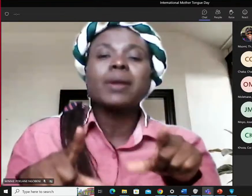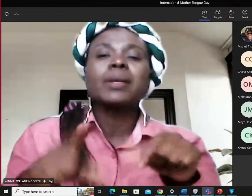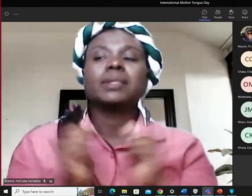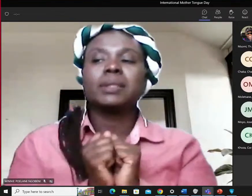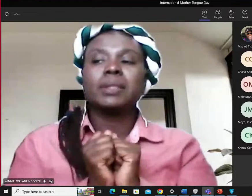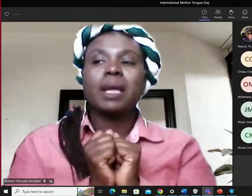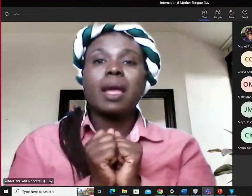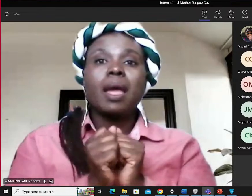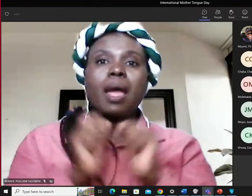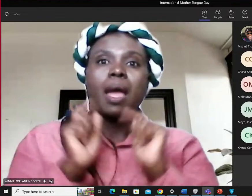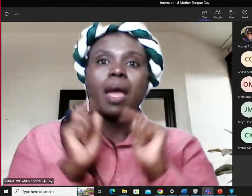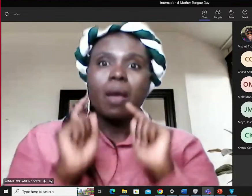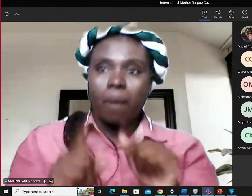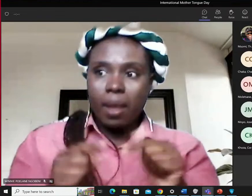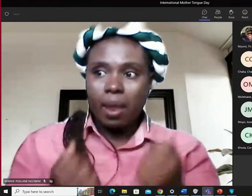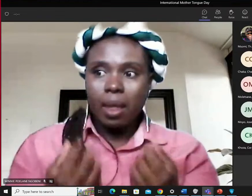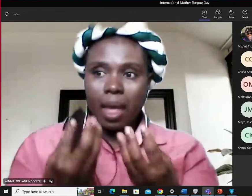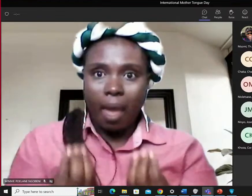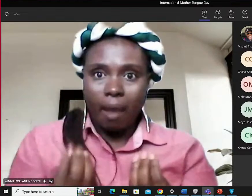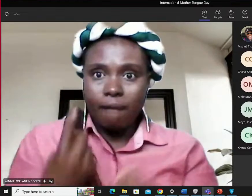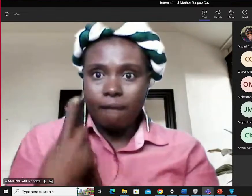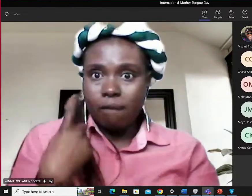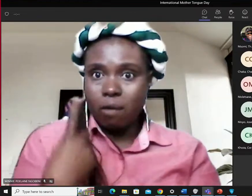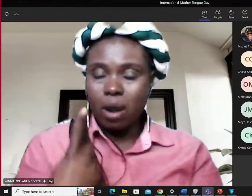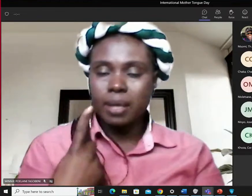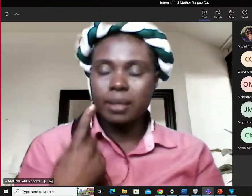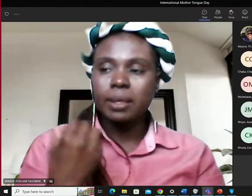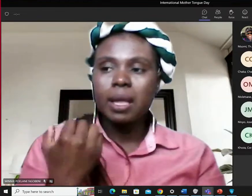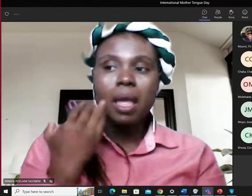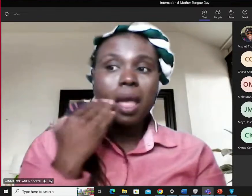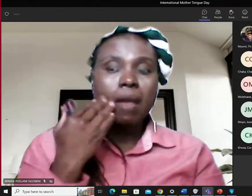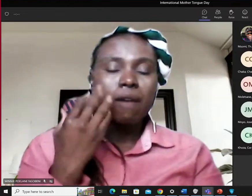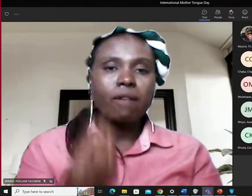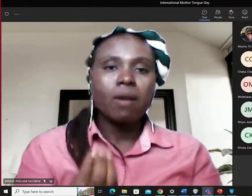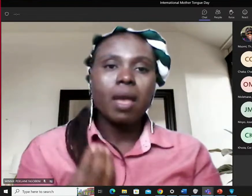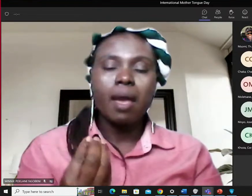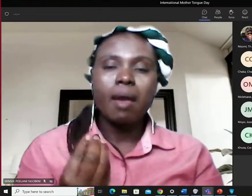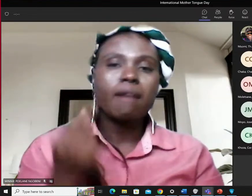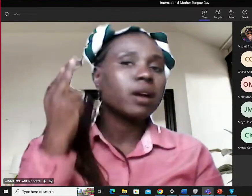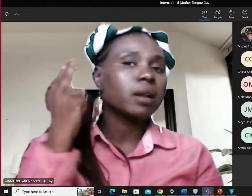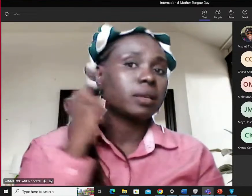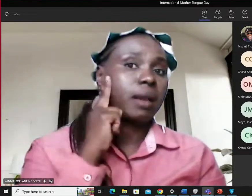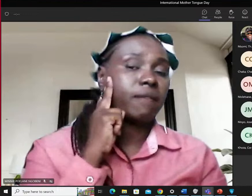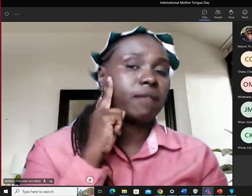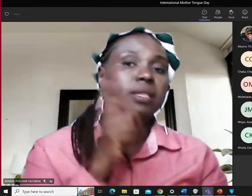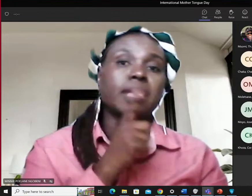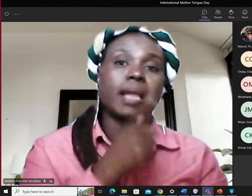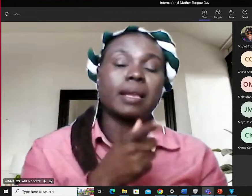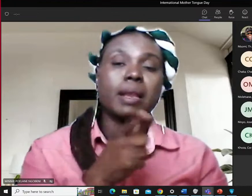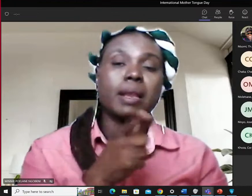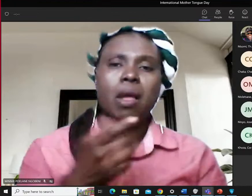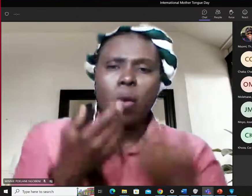one. Because if you use, the deaf said, if you use the combined method,